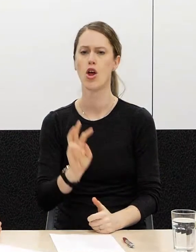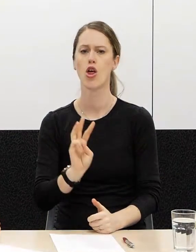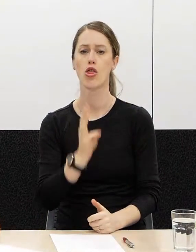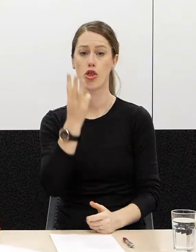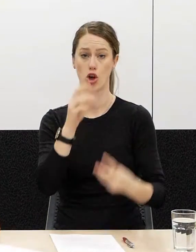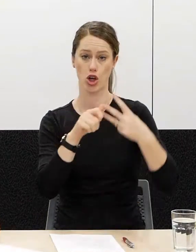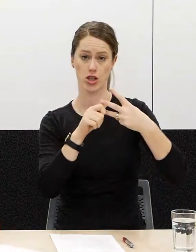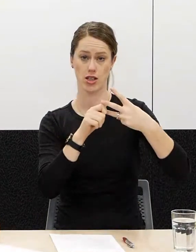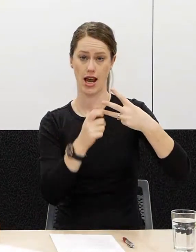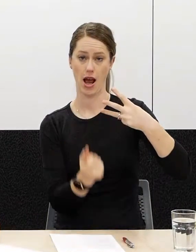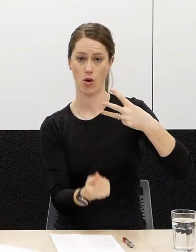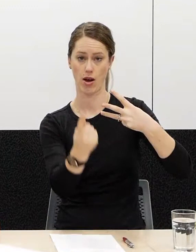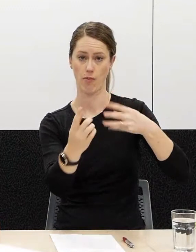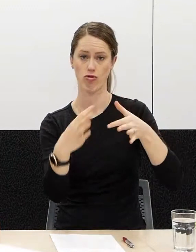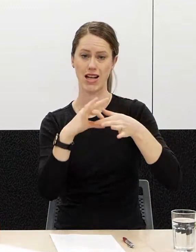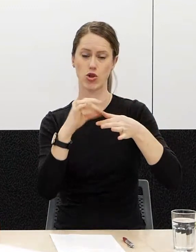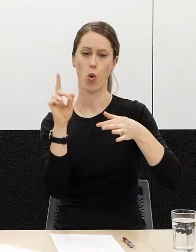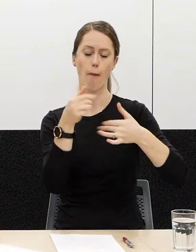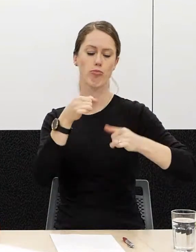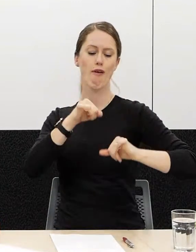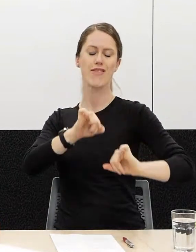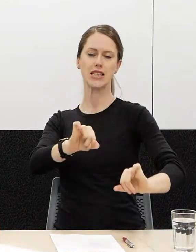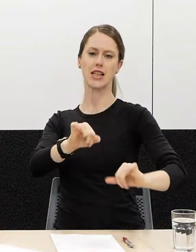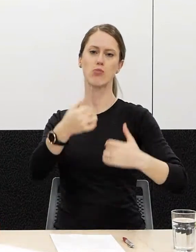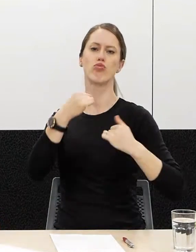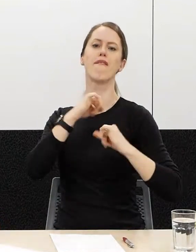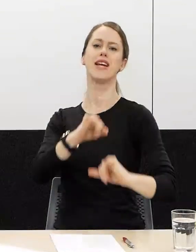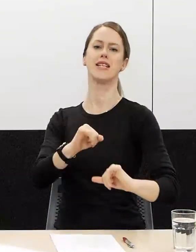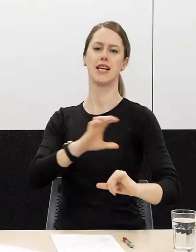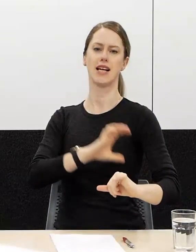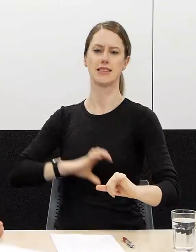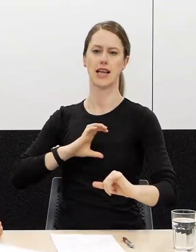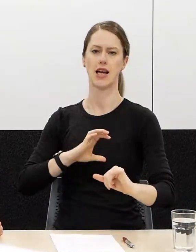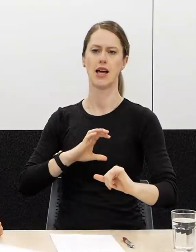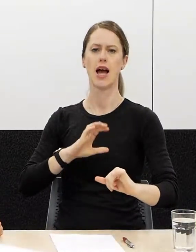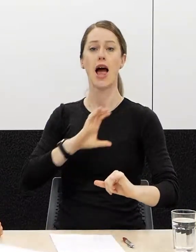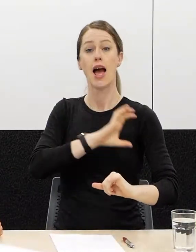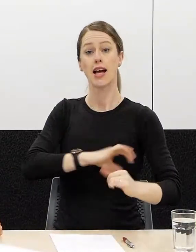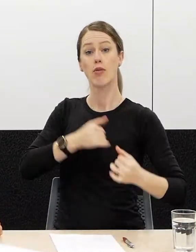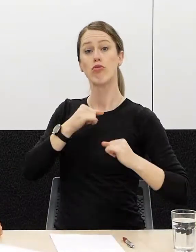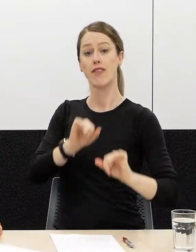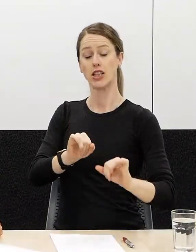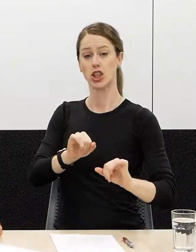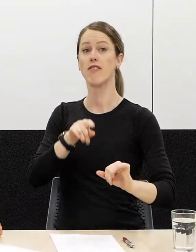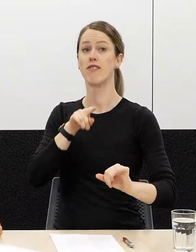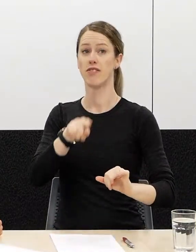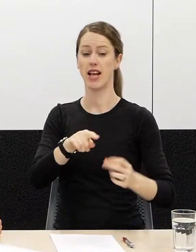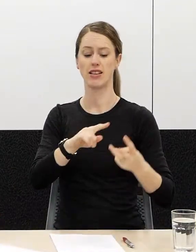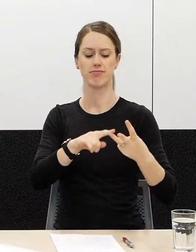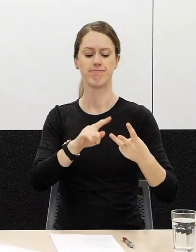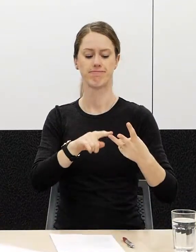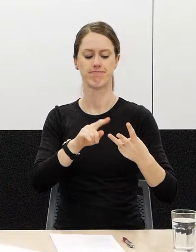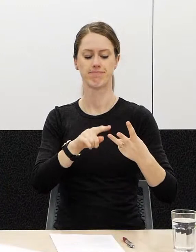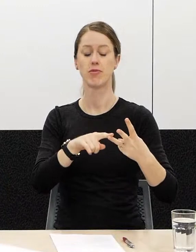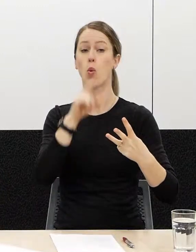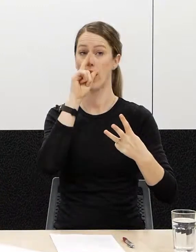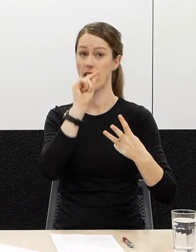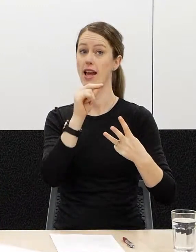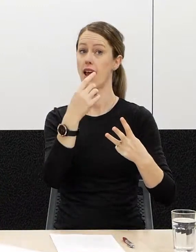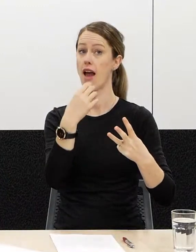in the plan relates to prevention, cancer prevention. So cancer prevention is likely to be the place where we can have the